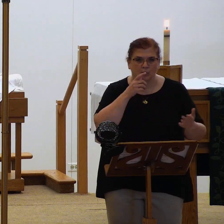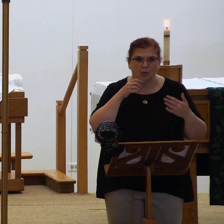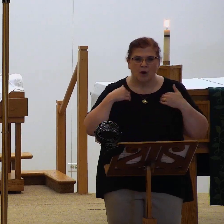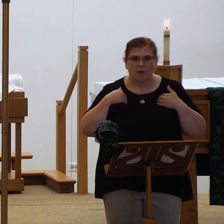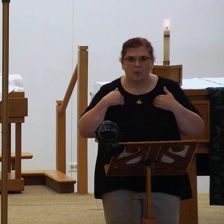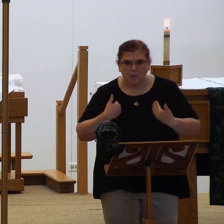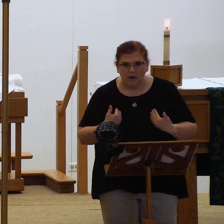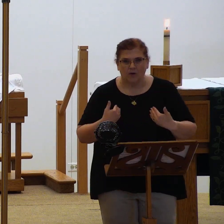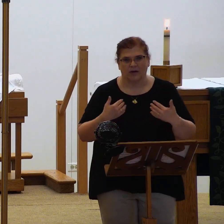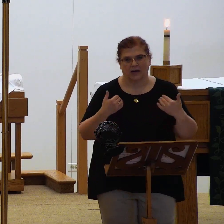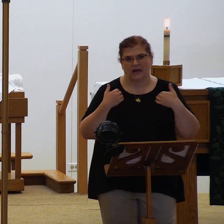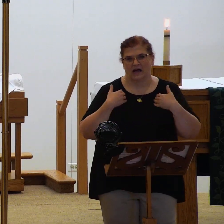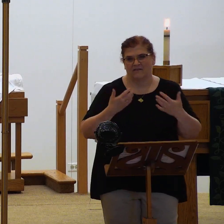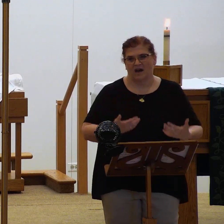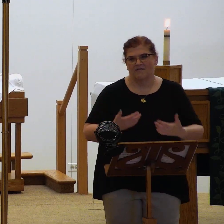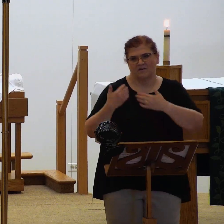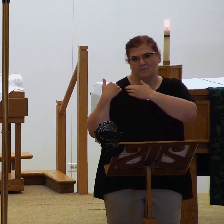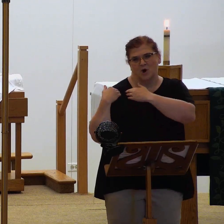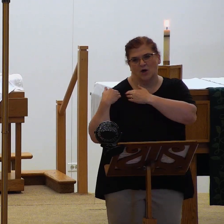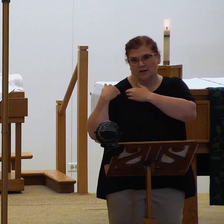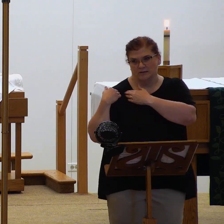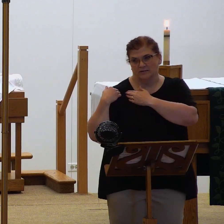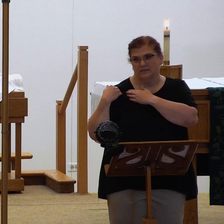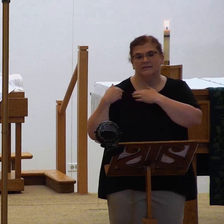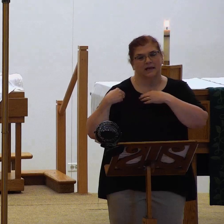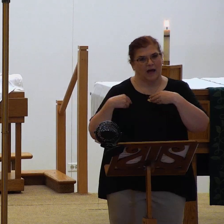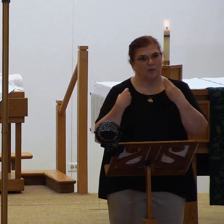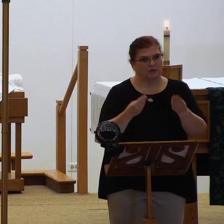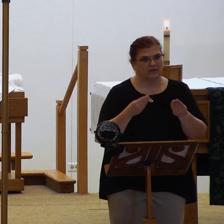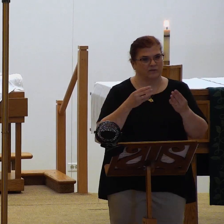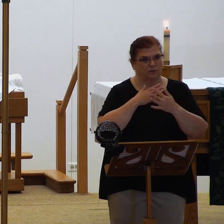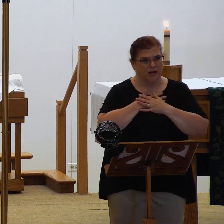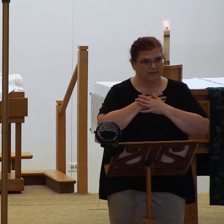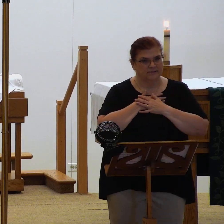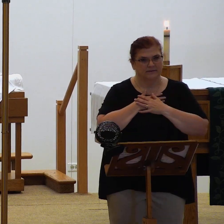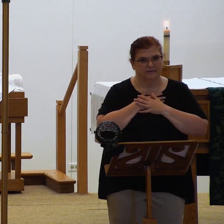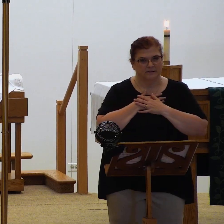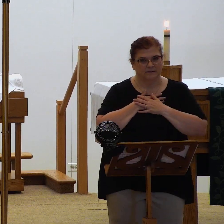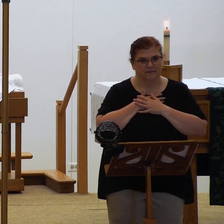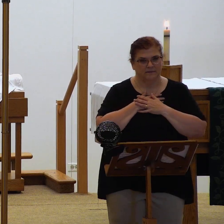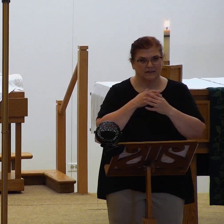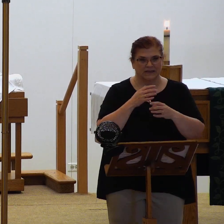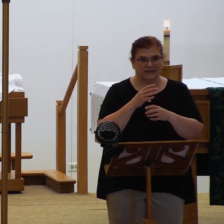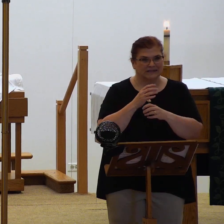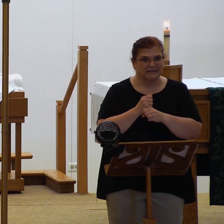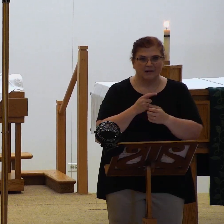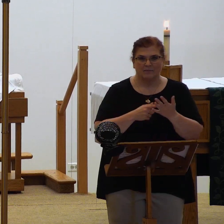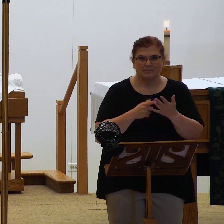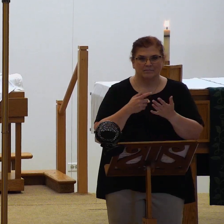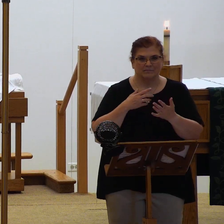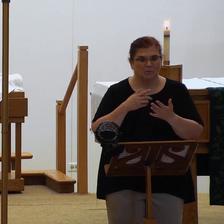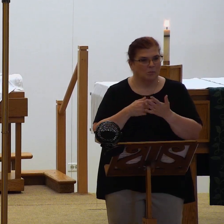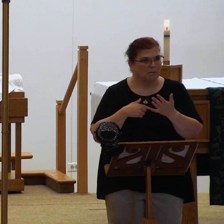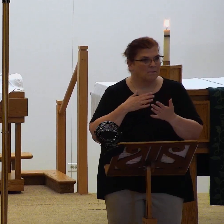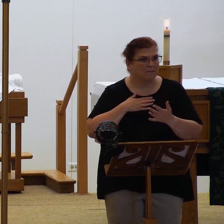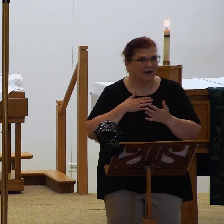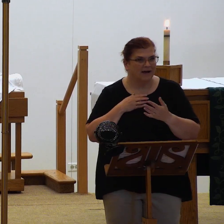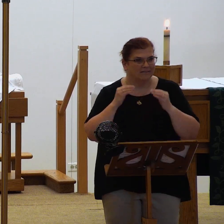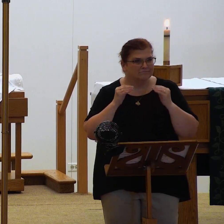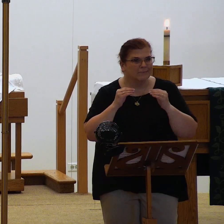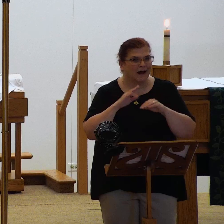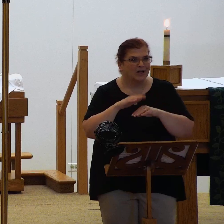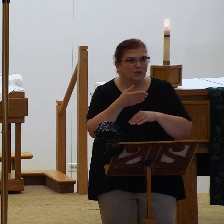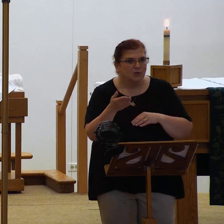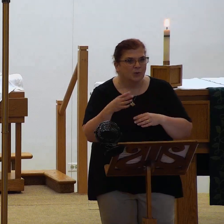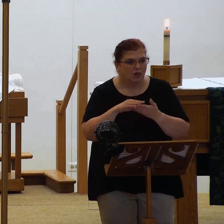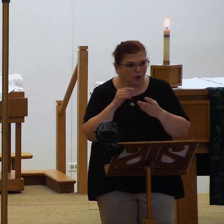and carry heavy burdens, and I will give you rest. Take my yoke upon you and learn from me. For